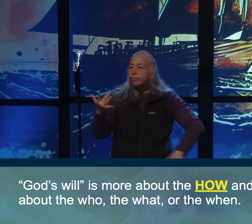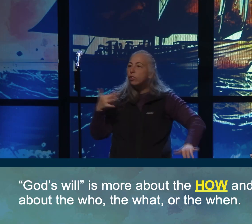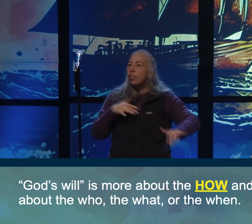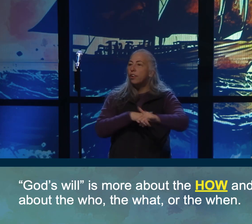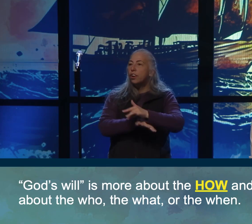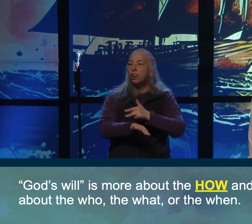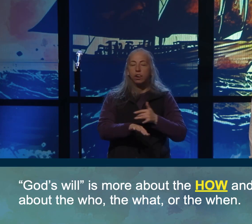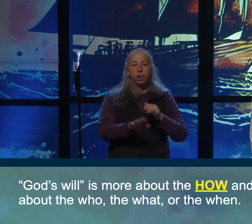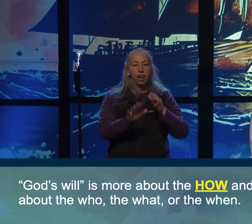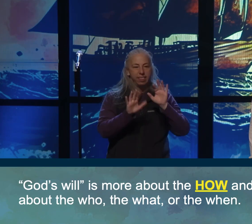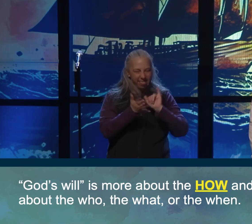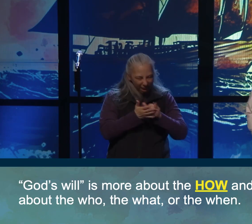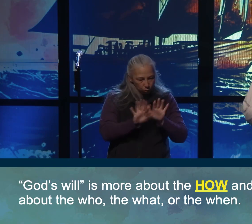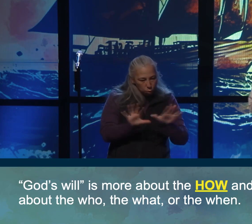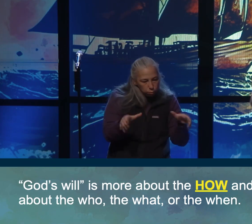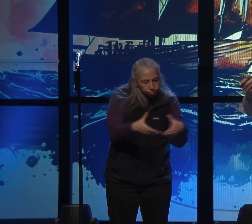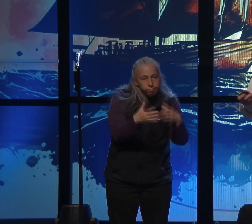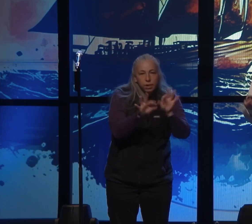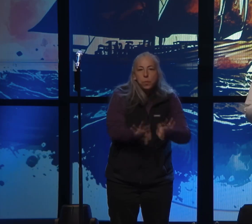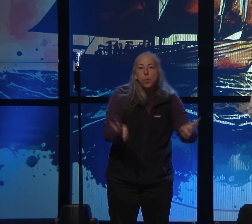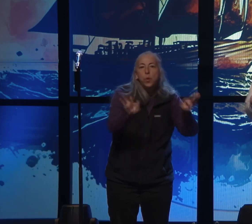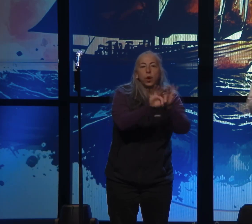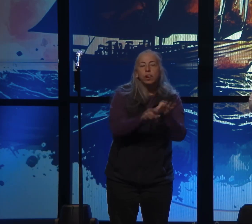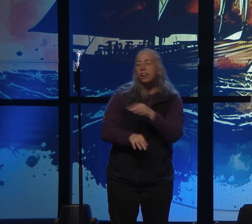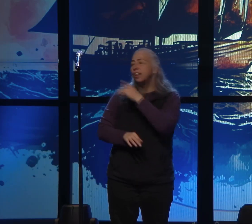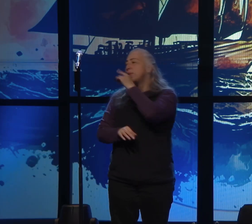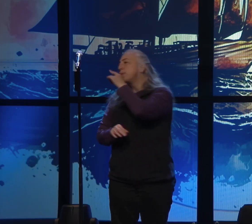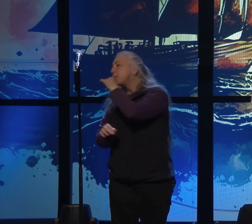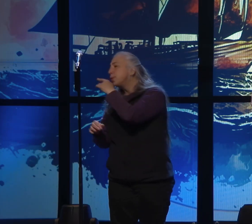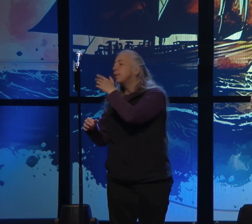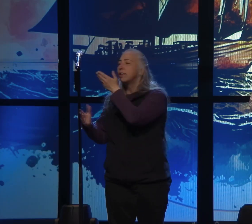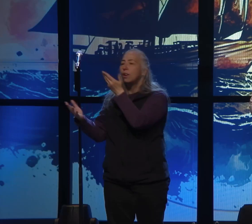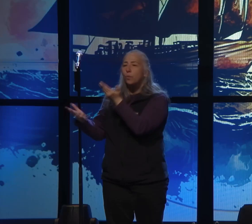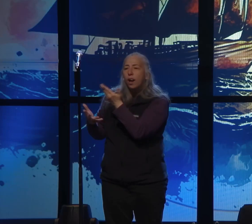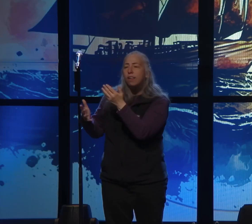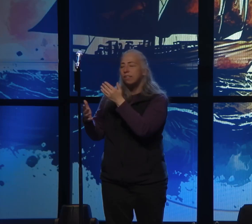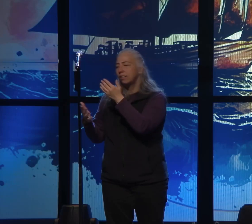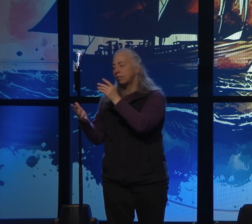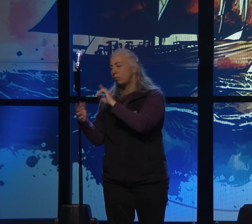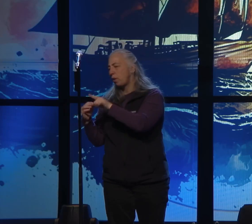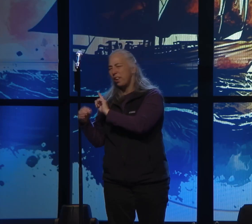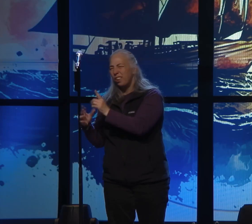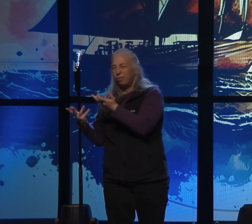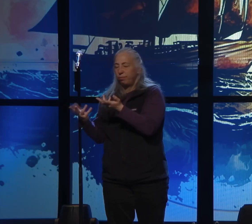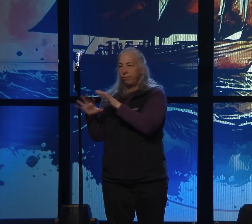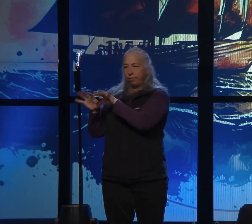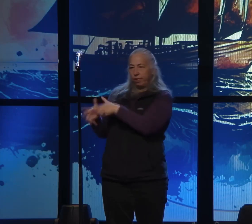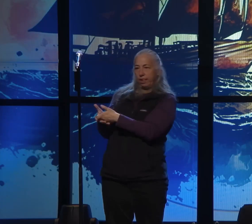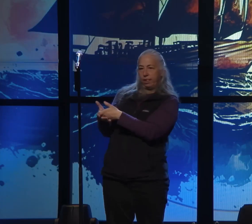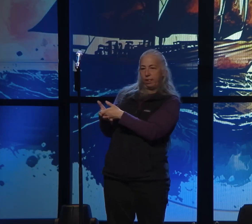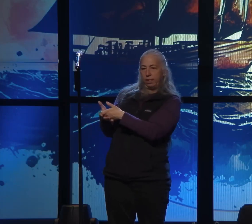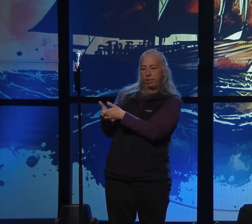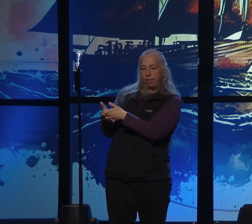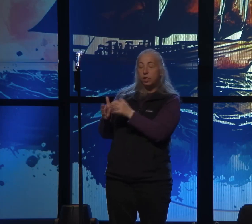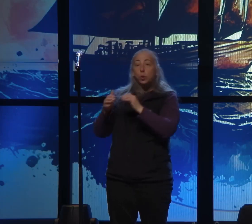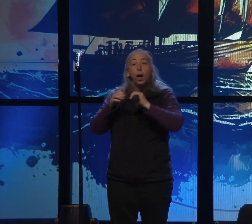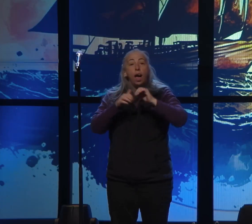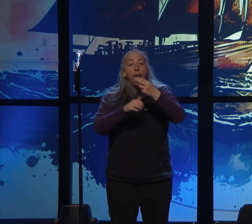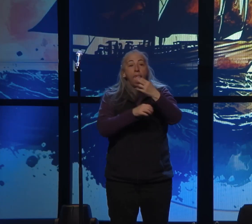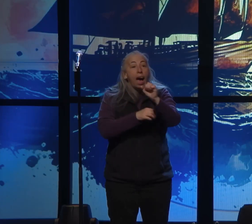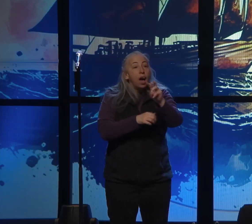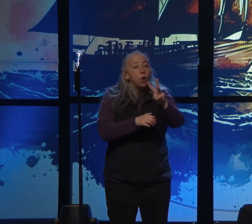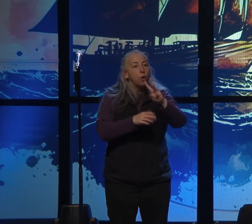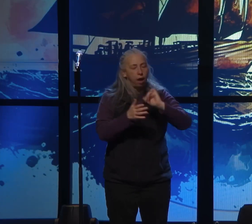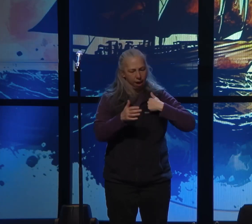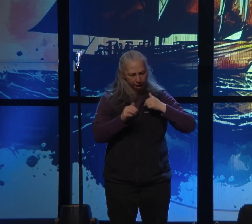The who, the what, the when, the where, those are all choices that we navigate with wisdom, right? So how will I parent? How will I